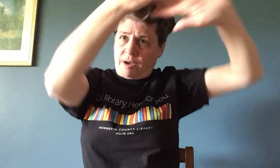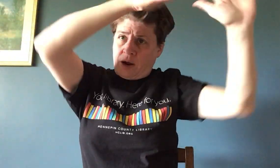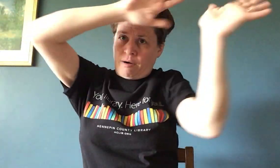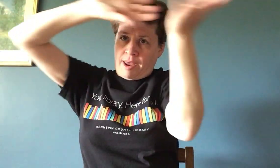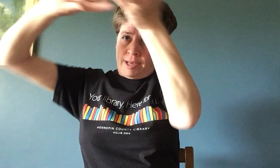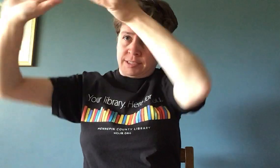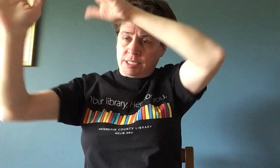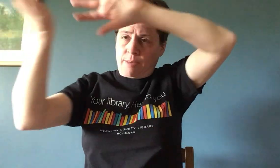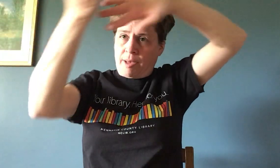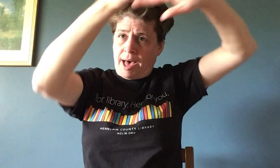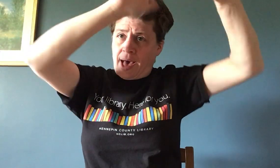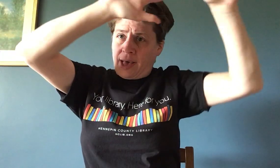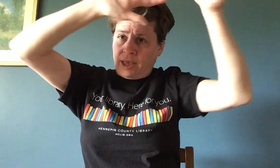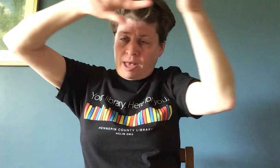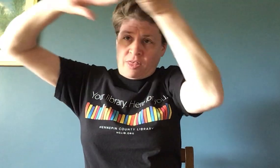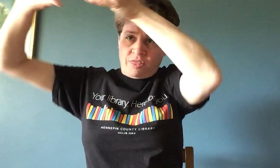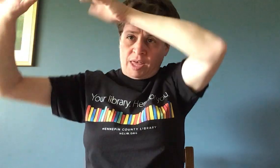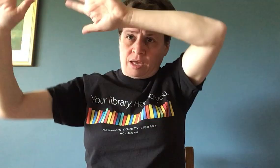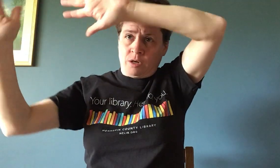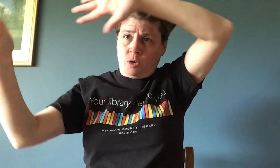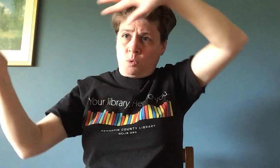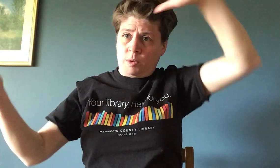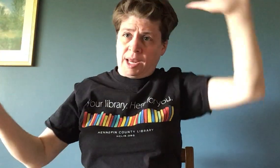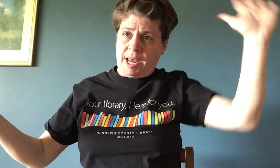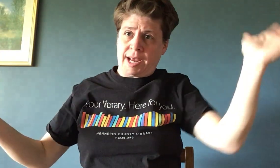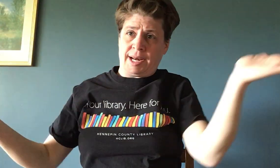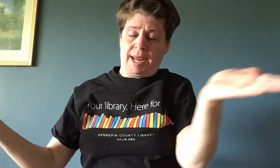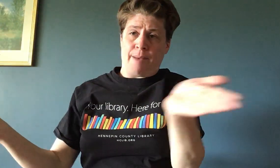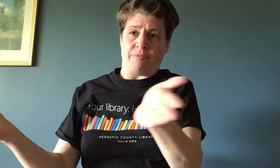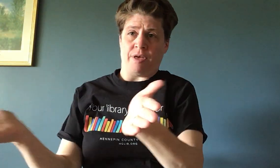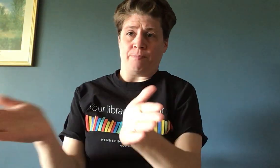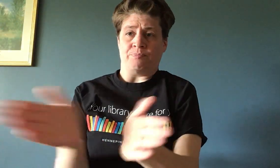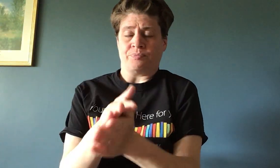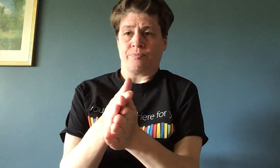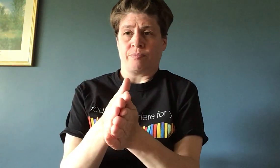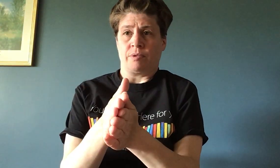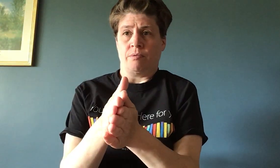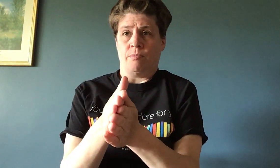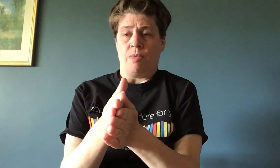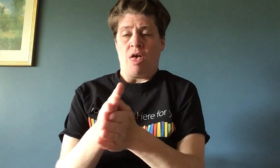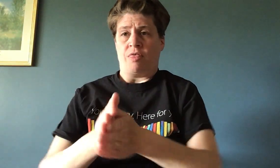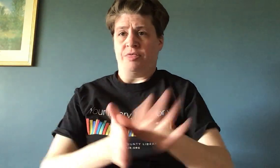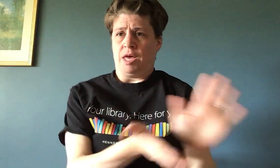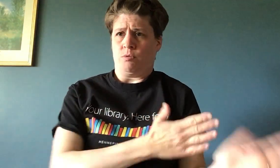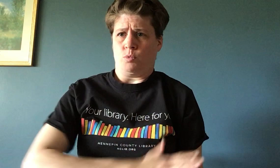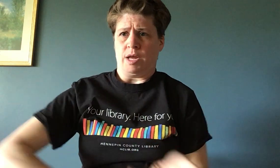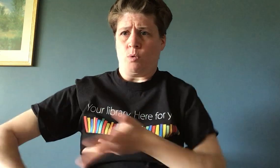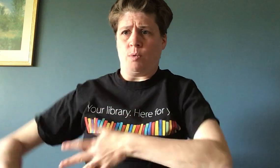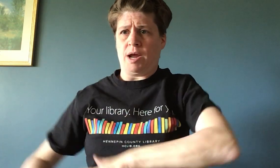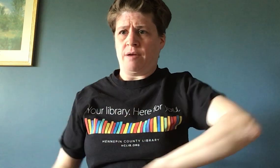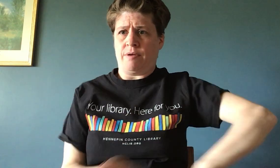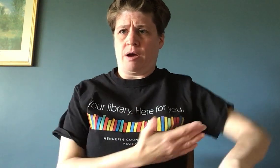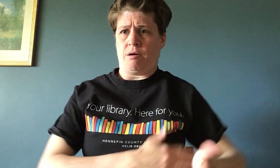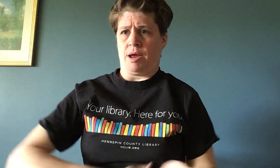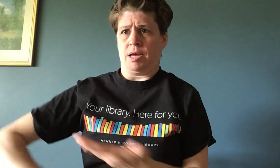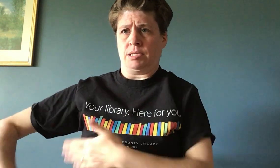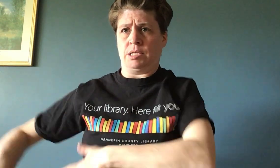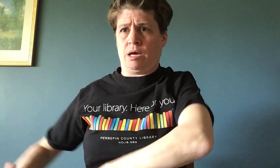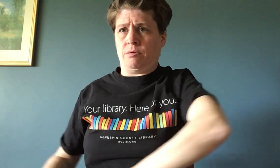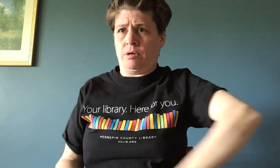our hands up high, then we clap them. Then we wave our hands down